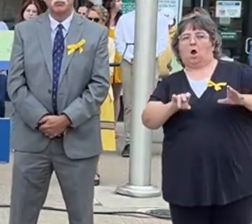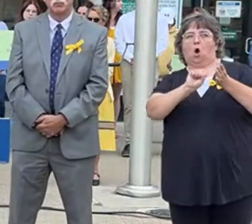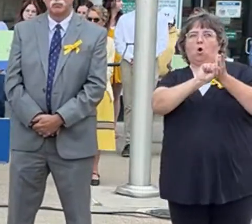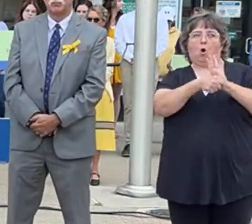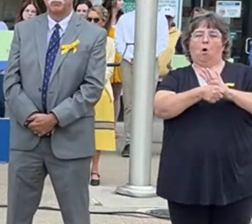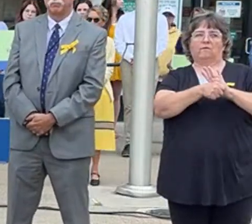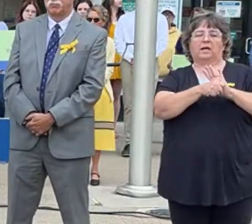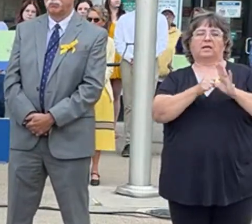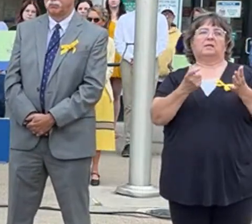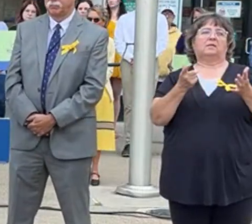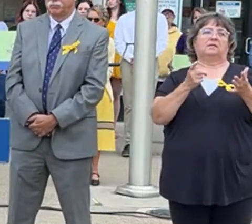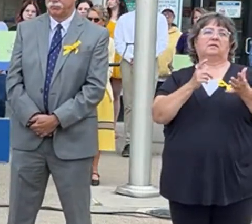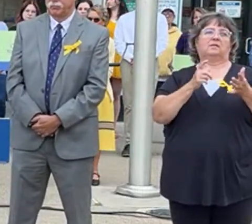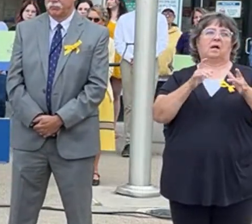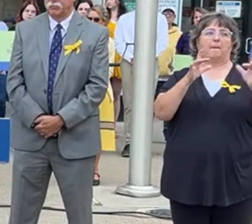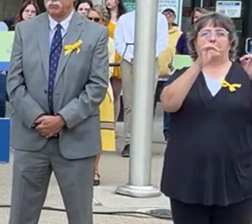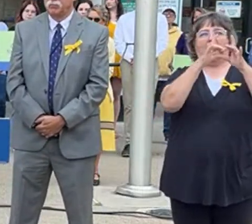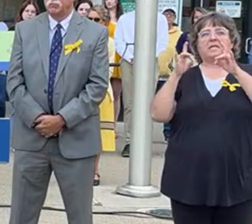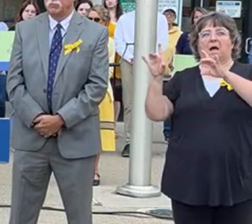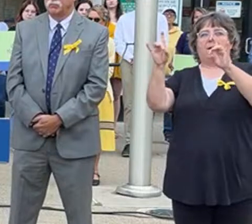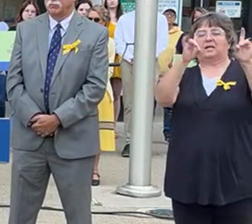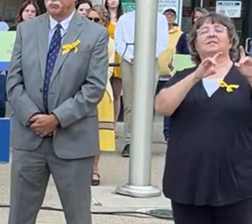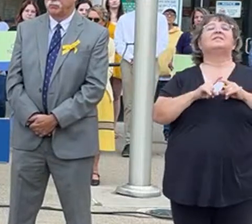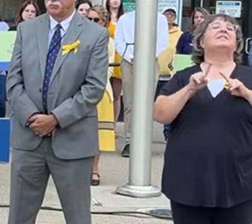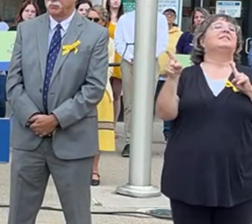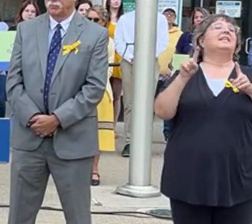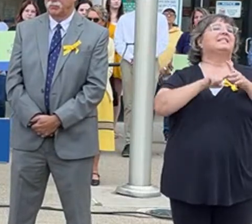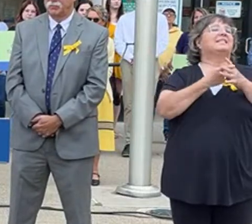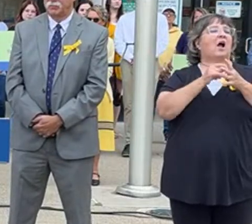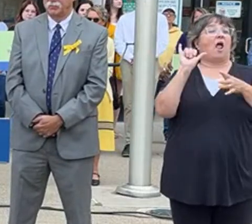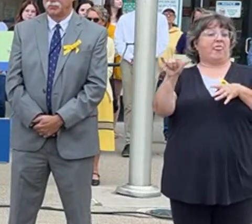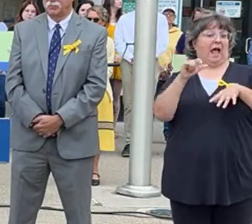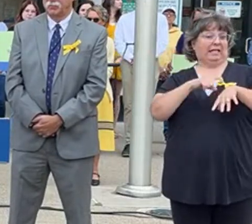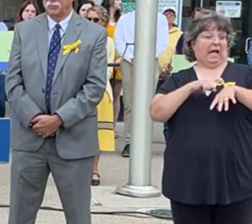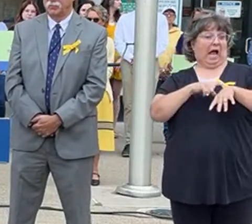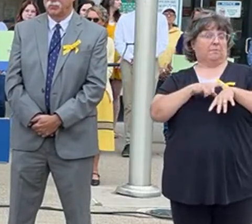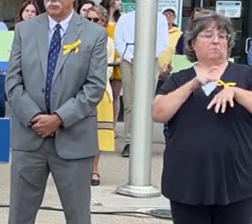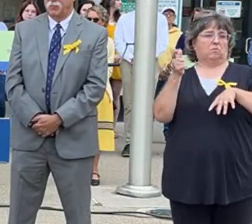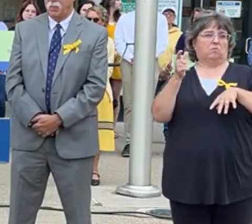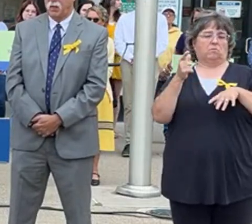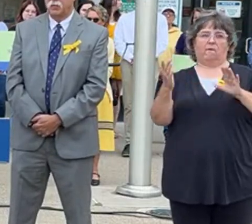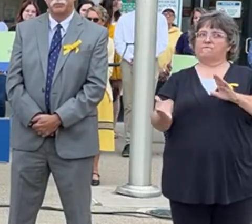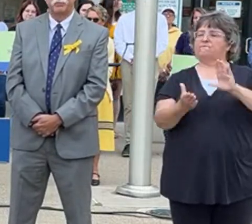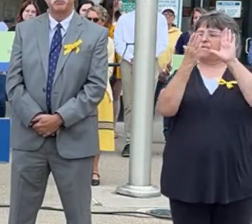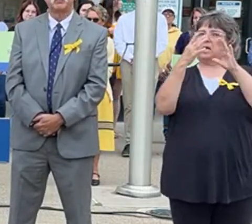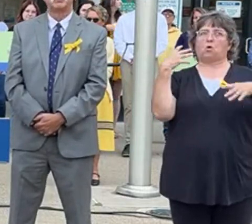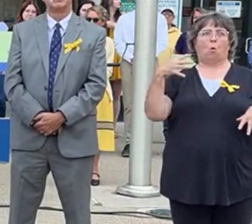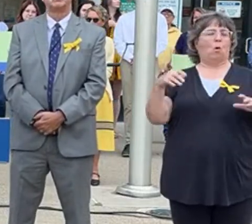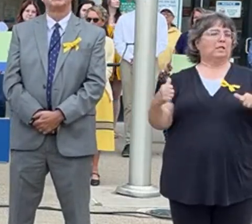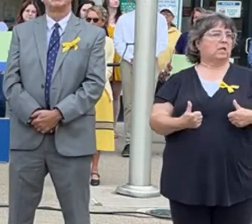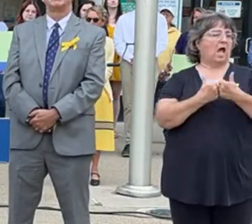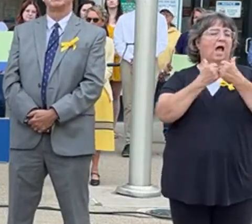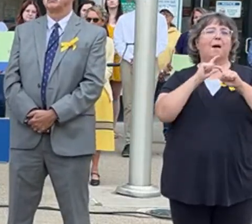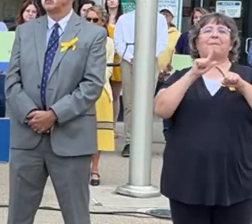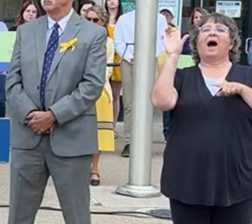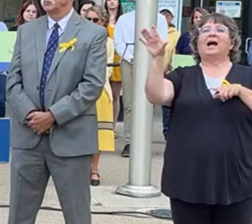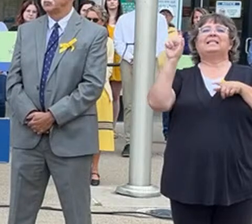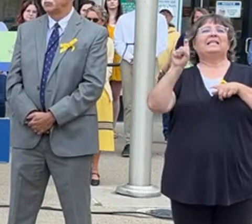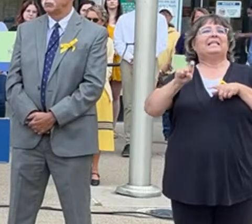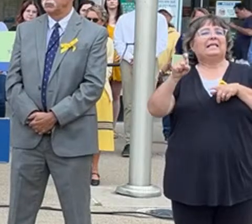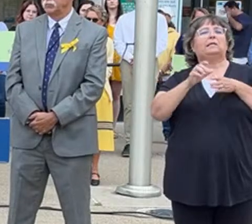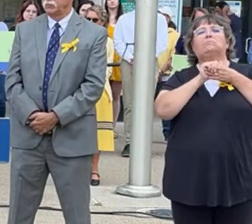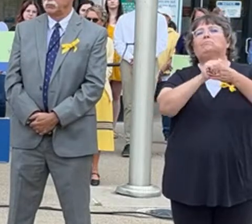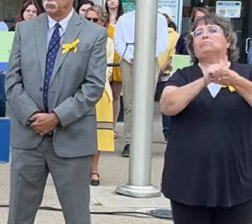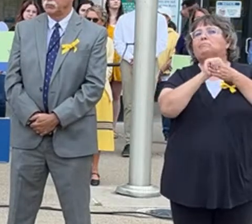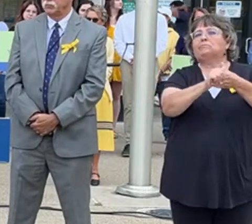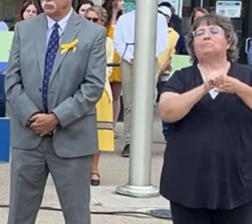COVID pandemic. Starting his tenure at the start of the pandemic was a lot to face, but the needs under his leadership